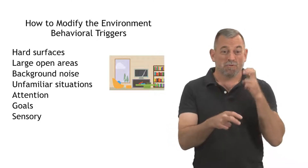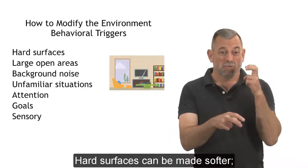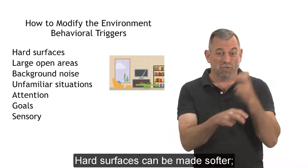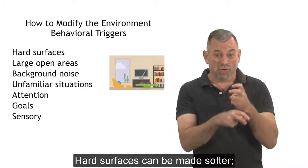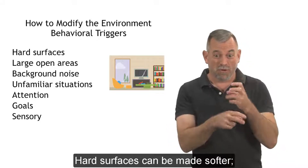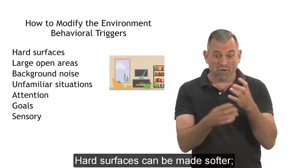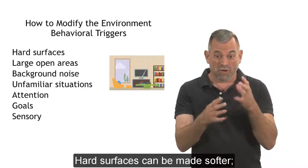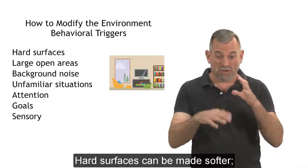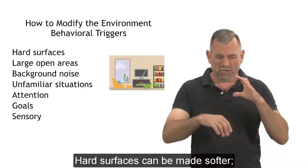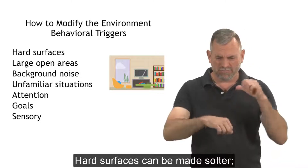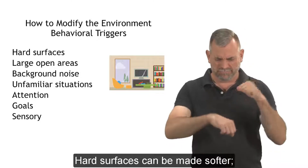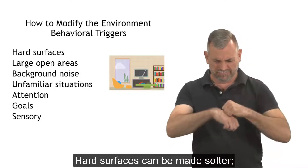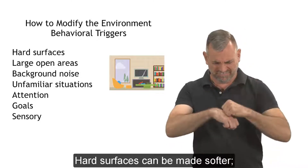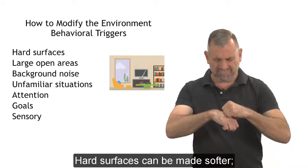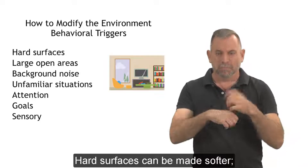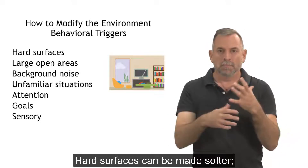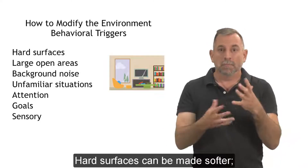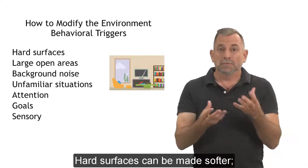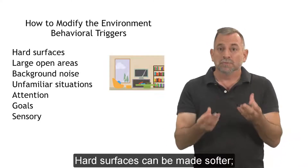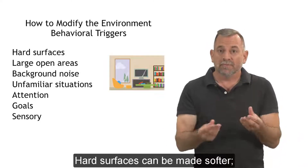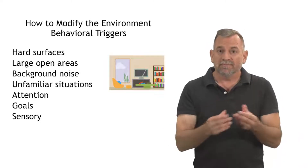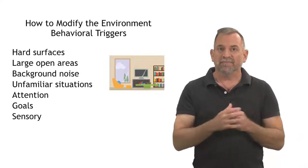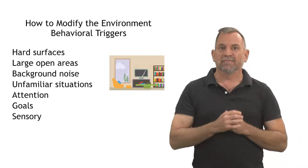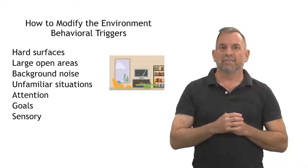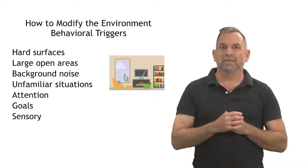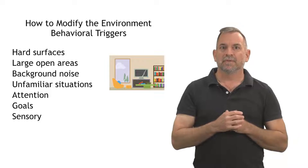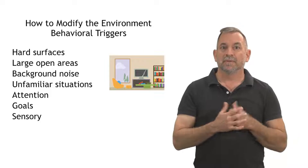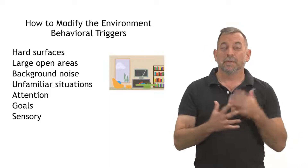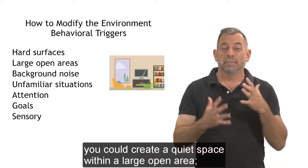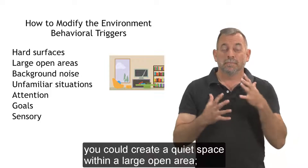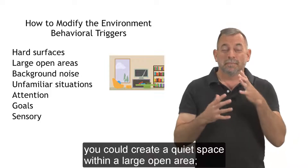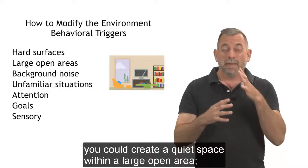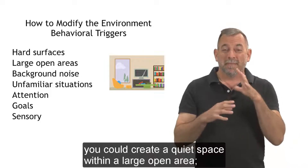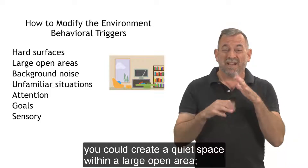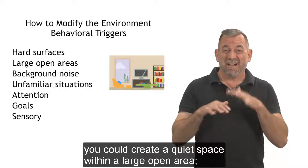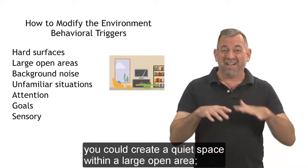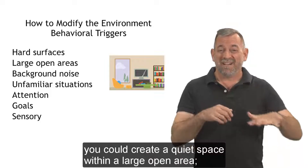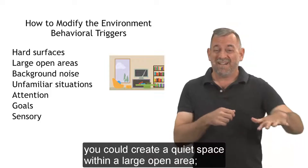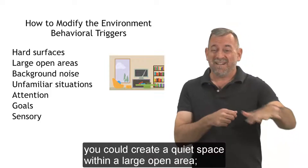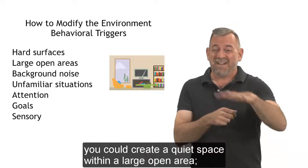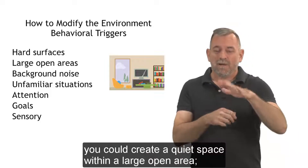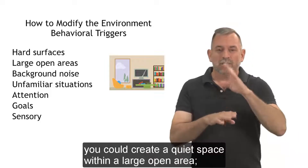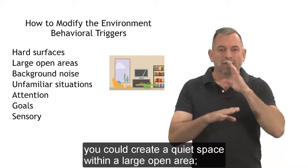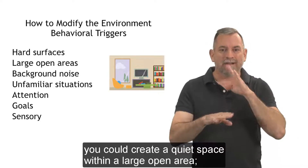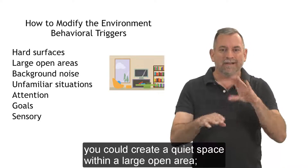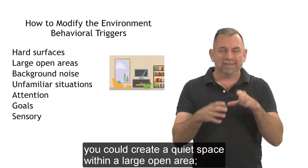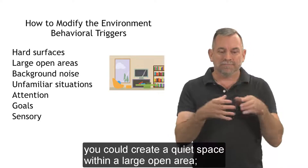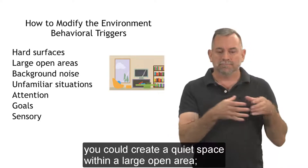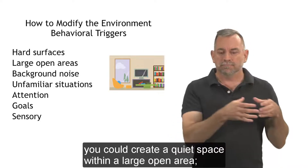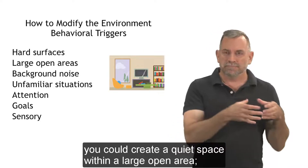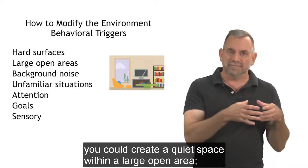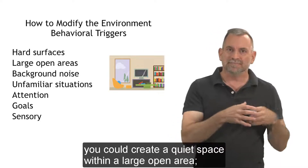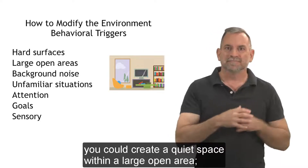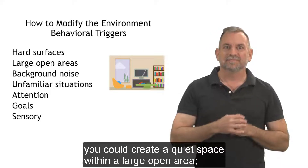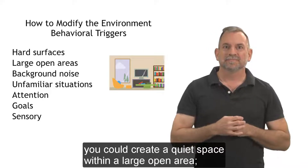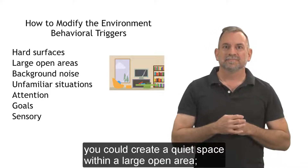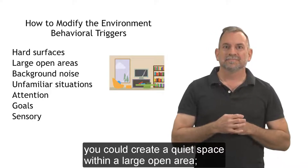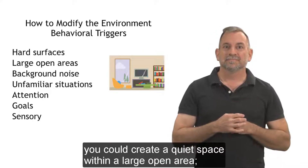Hard surfaces can be made softer. You could create a quiet space within a large